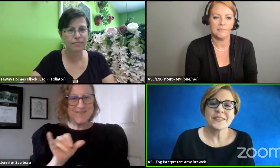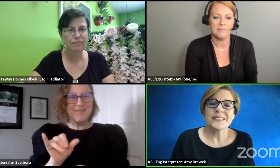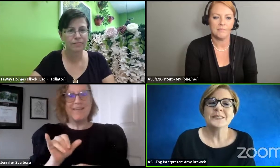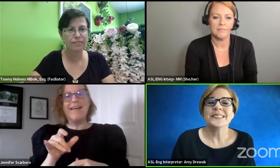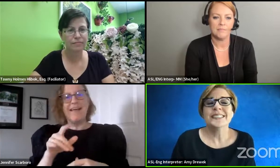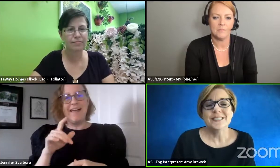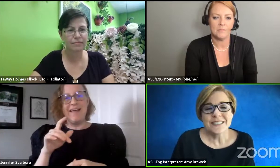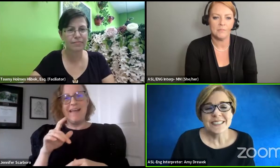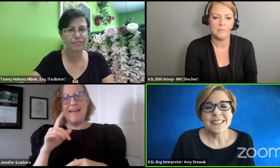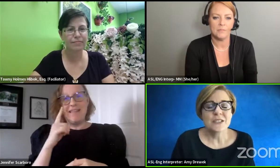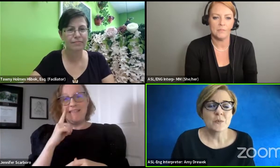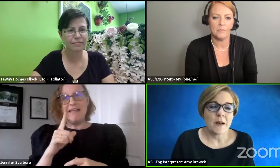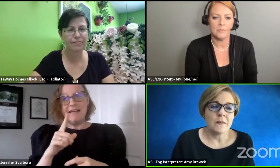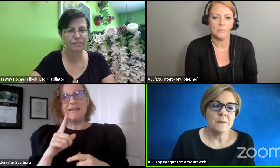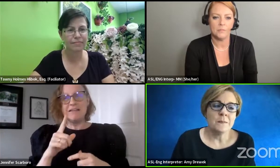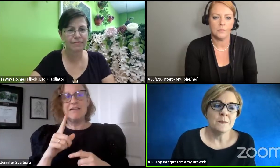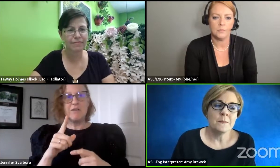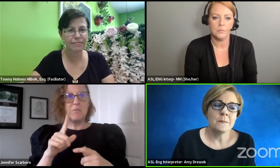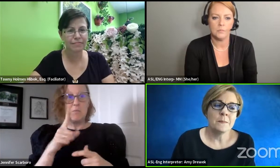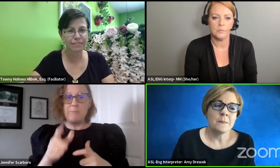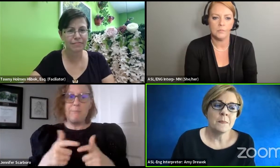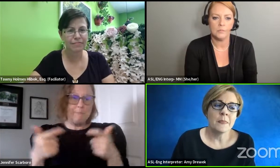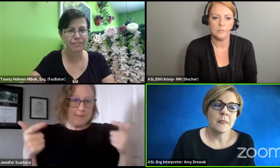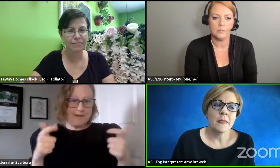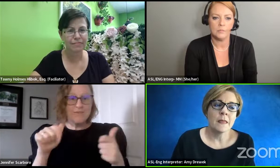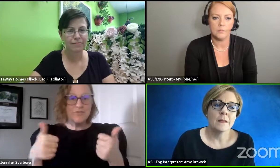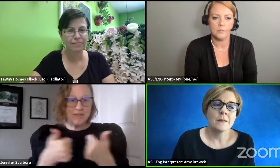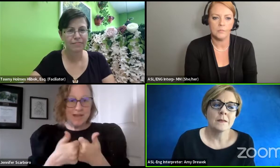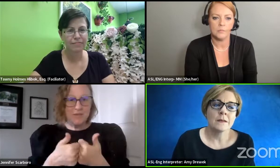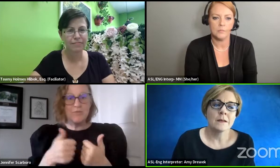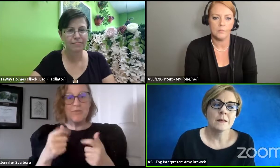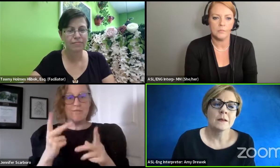Our experience was interesting as well.